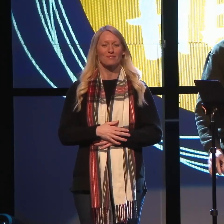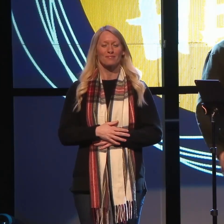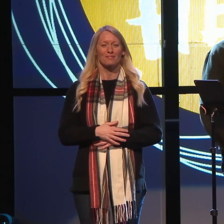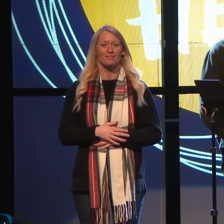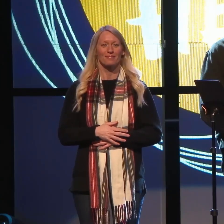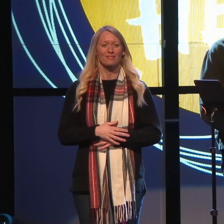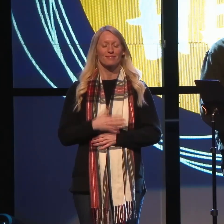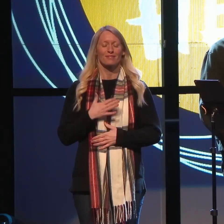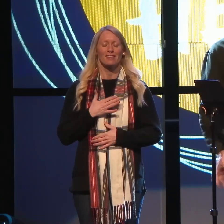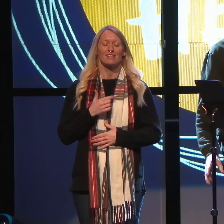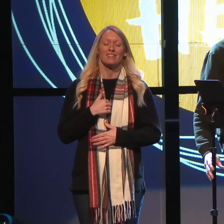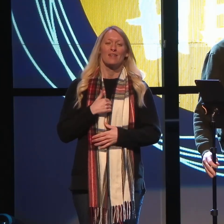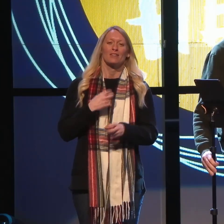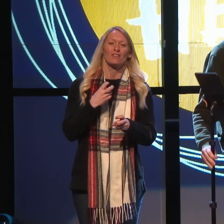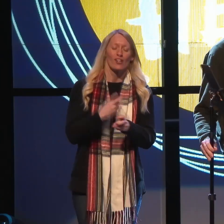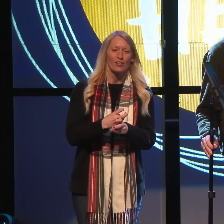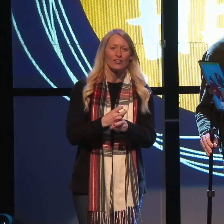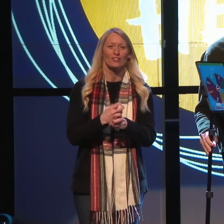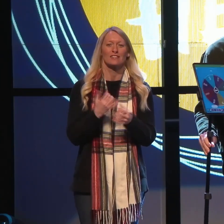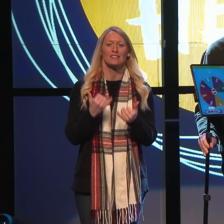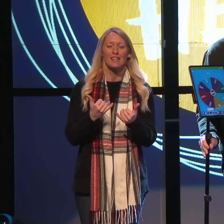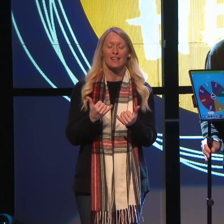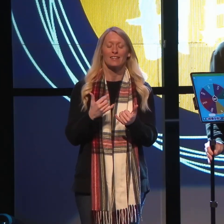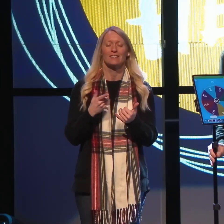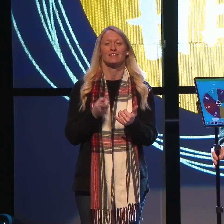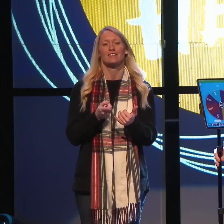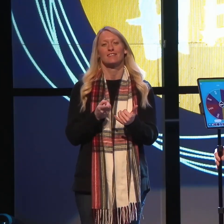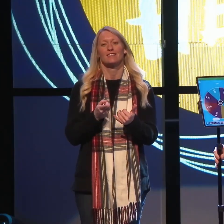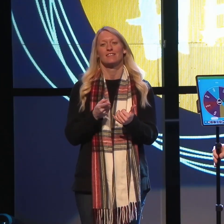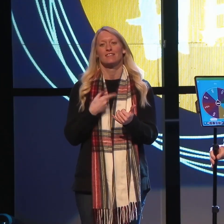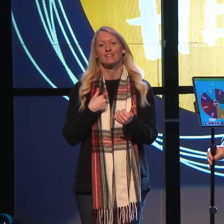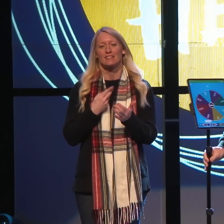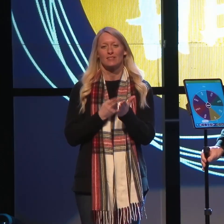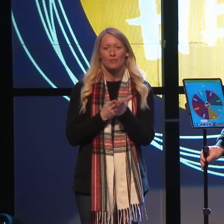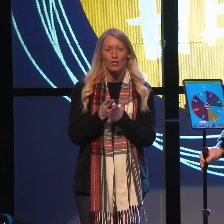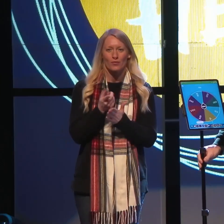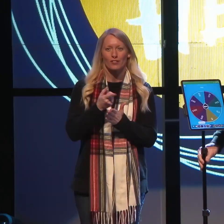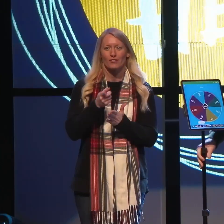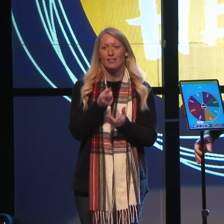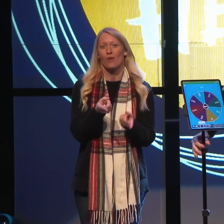I'm having a tough day today. I'm going to be honest with you. I didn't really want to come to work today.